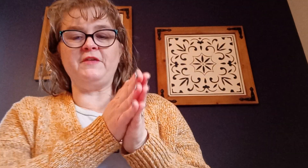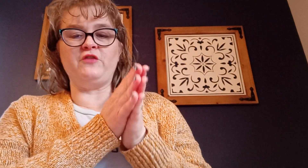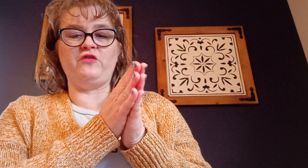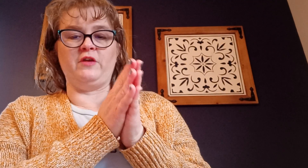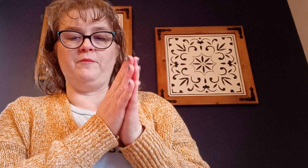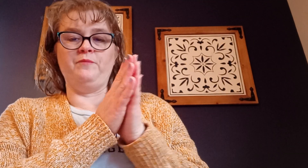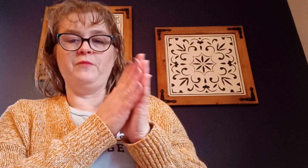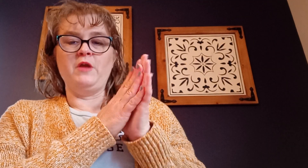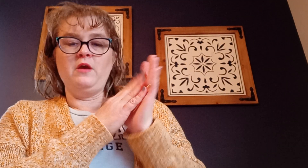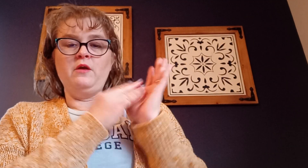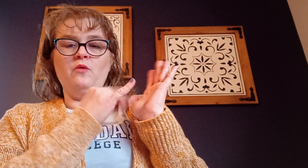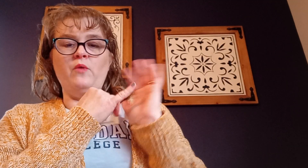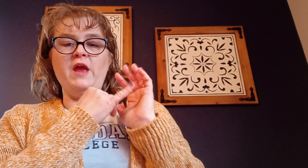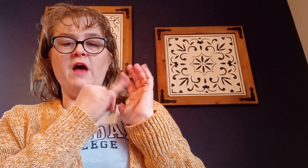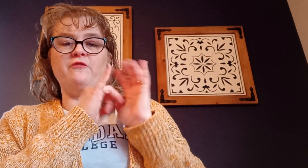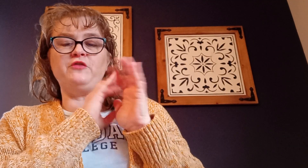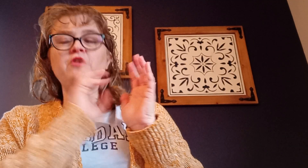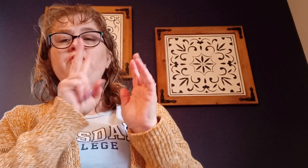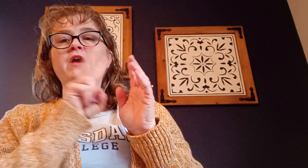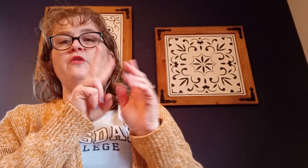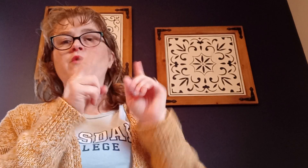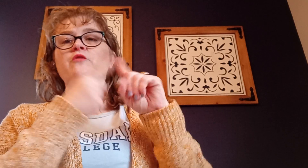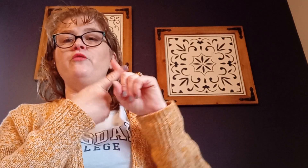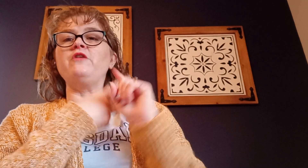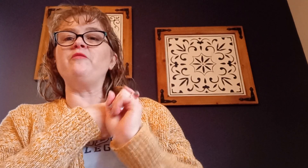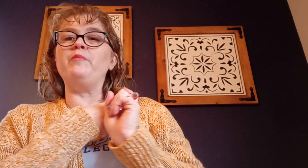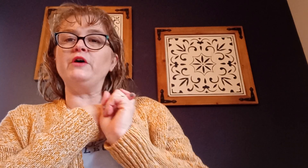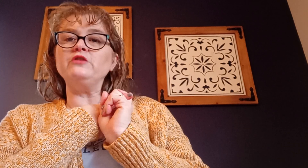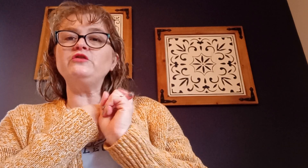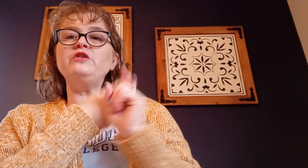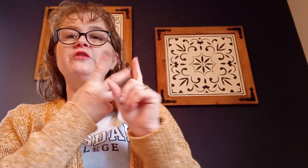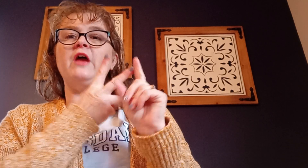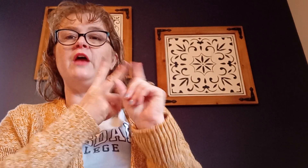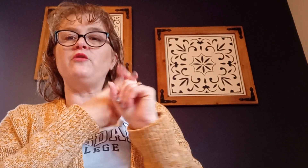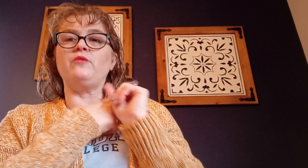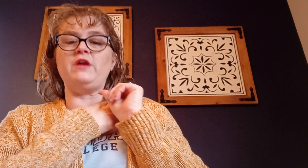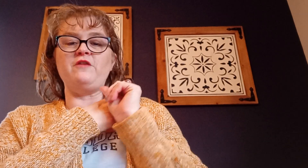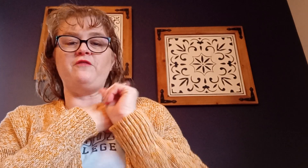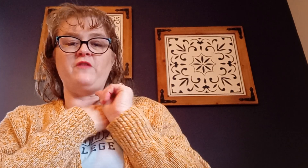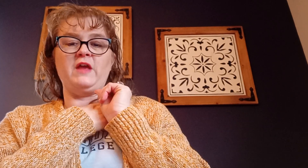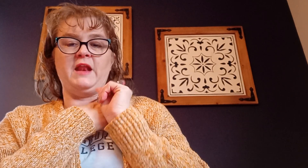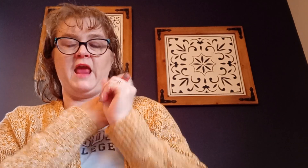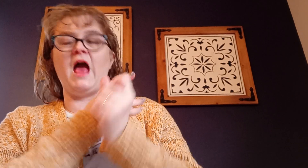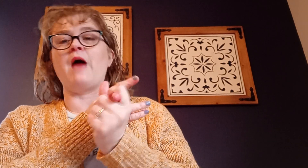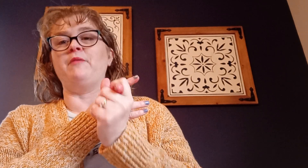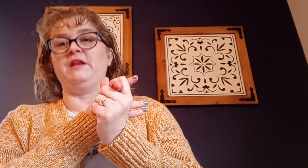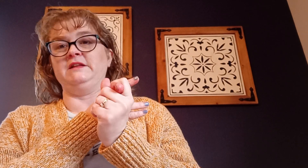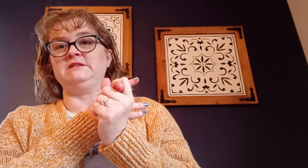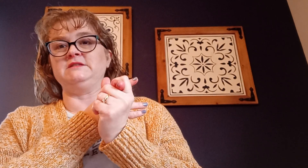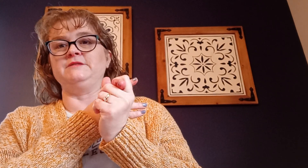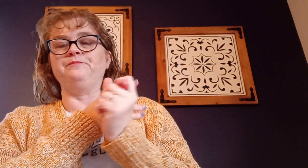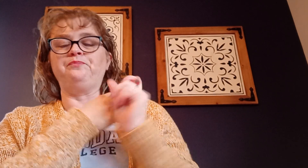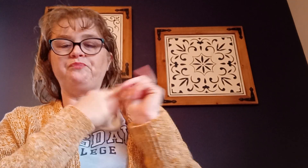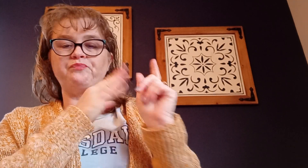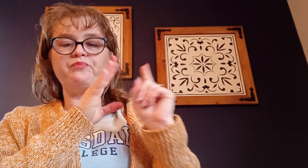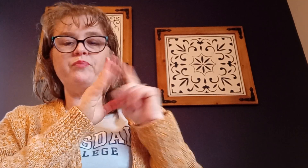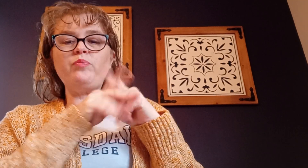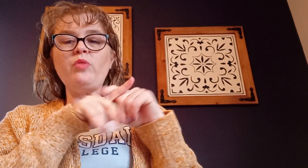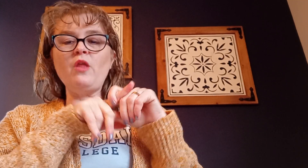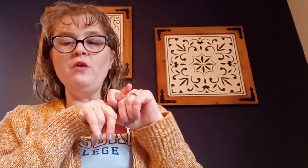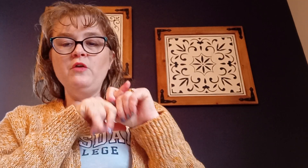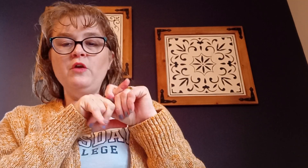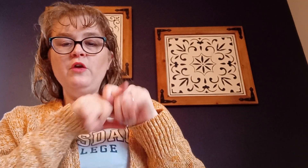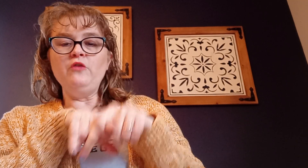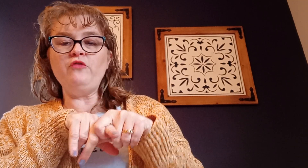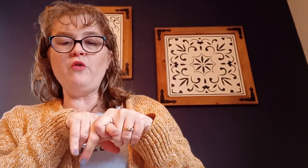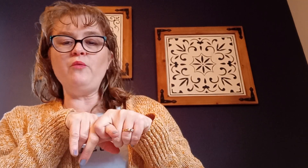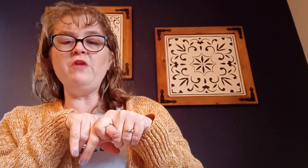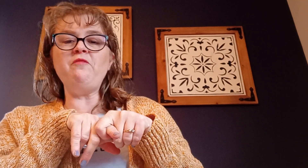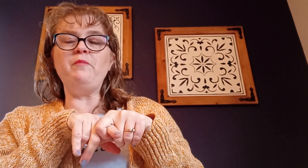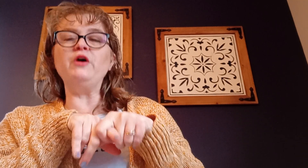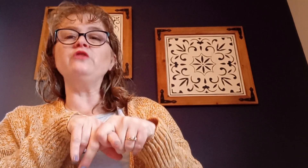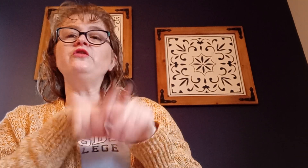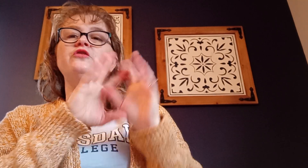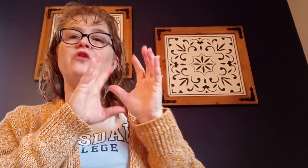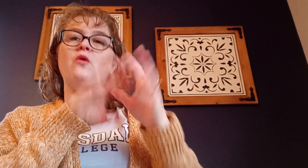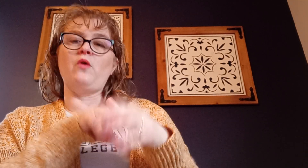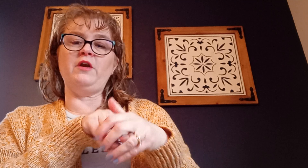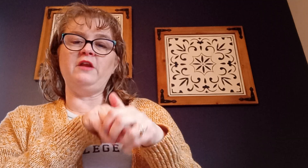composition. We have two things. We have reef builders and reef inhabitants. So reef builders are